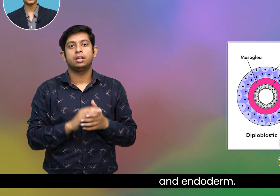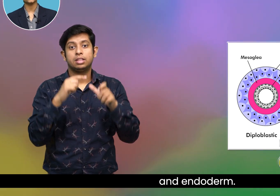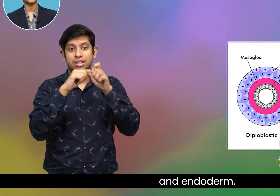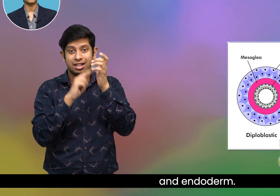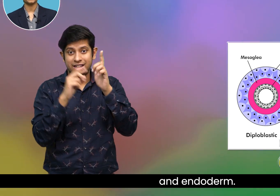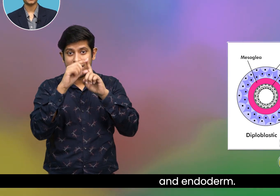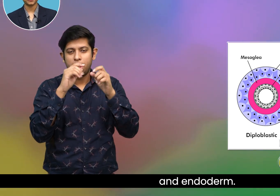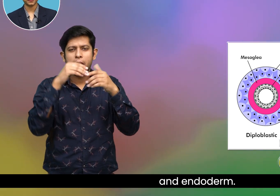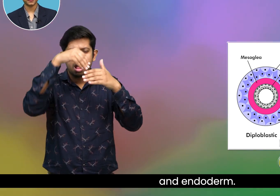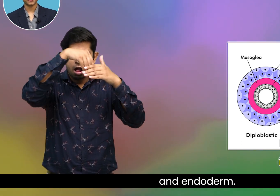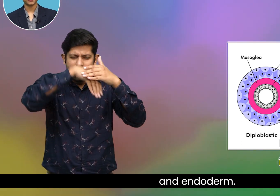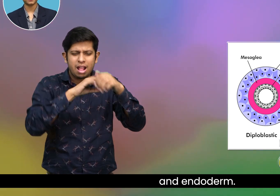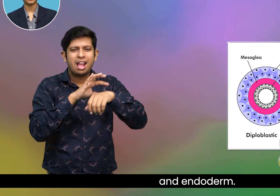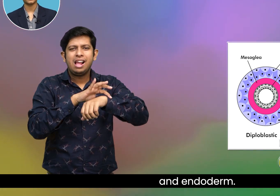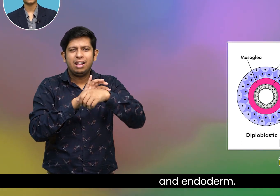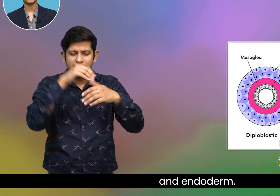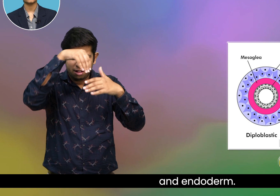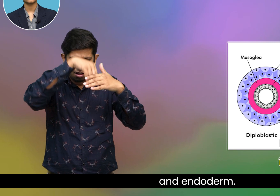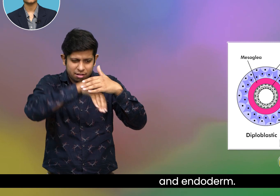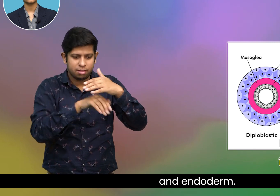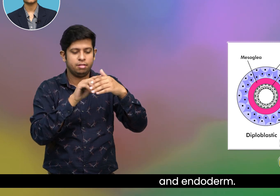and endoderm.